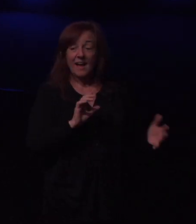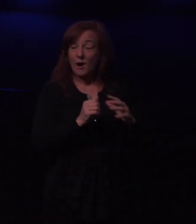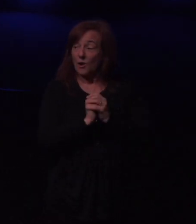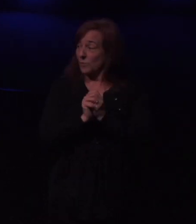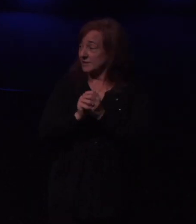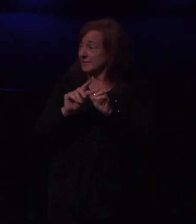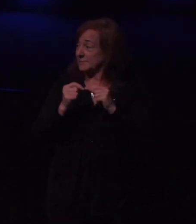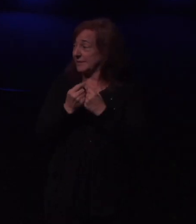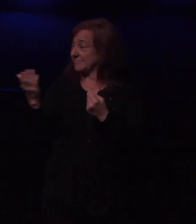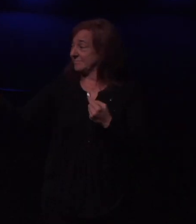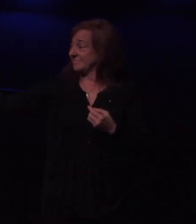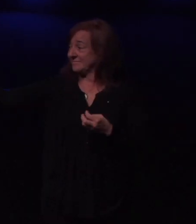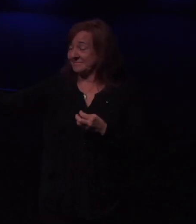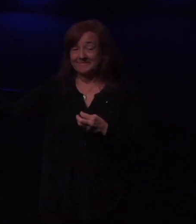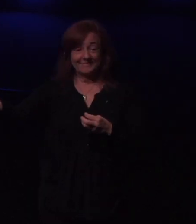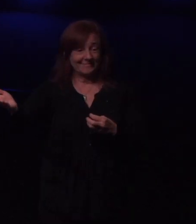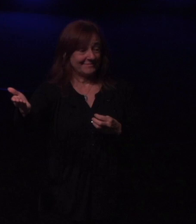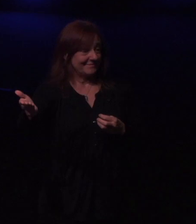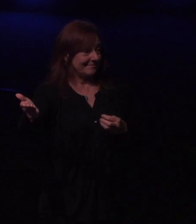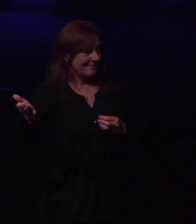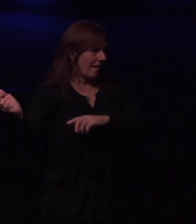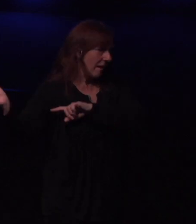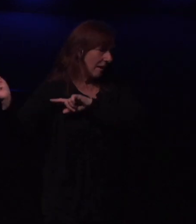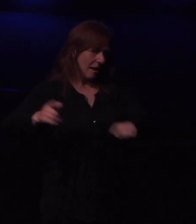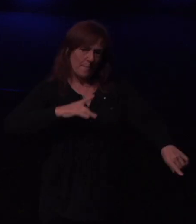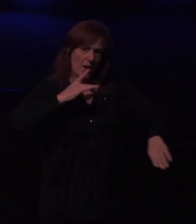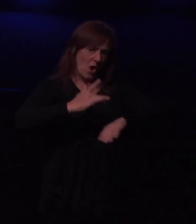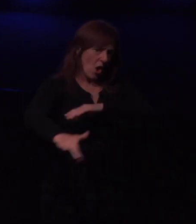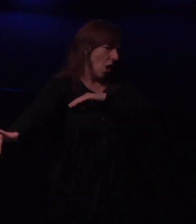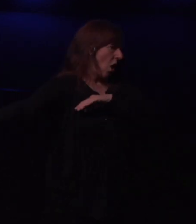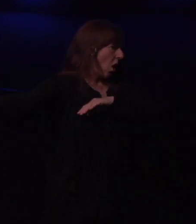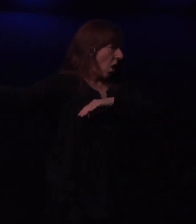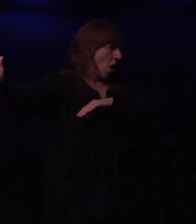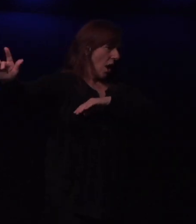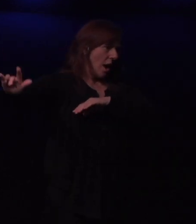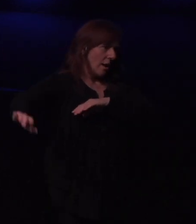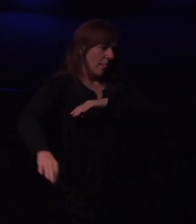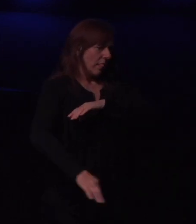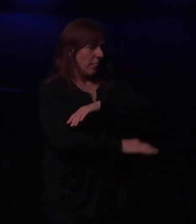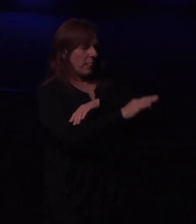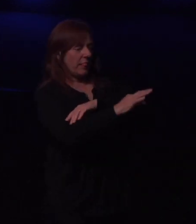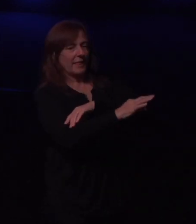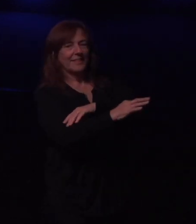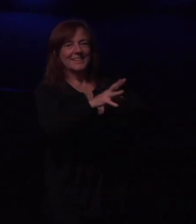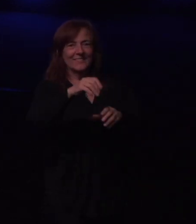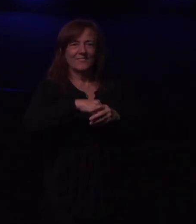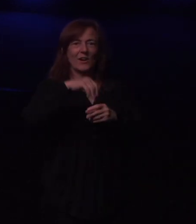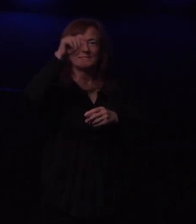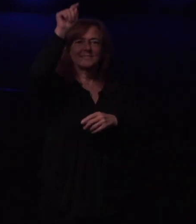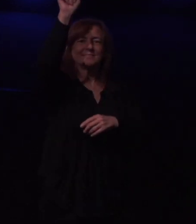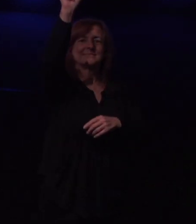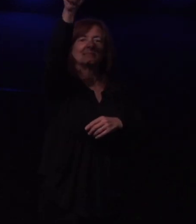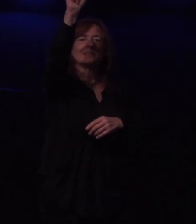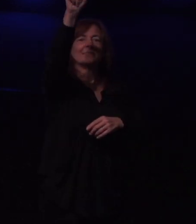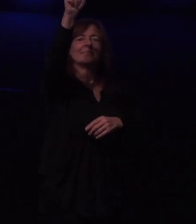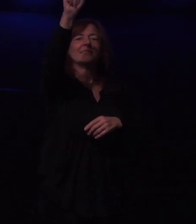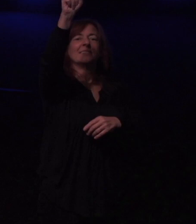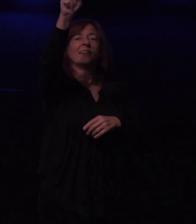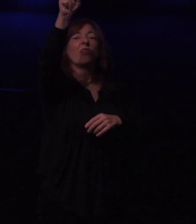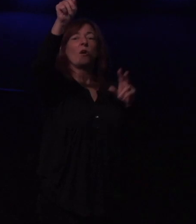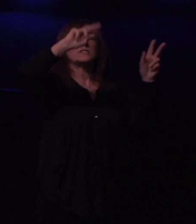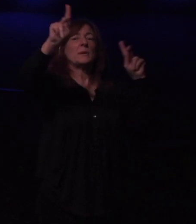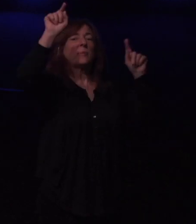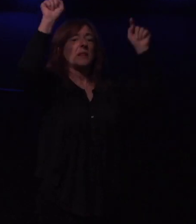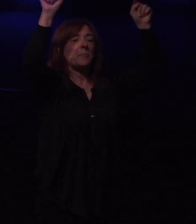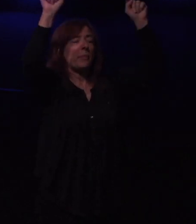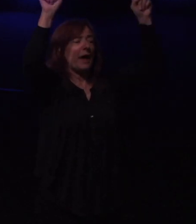team, they get here early, y'all, and this most certainly involves the beautiful people sitting up in the